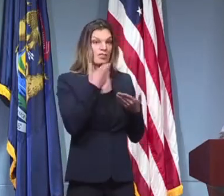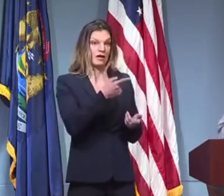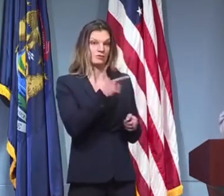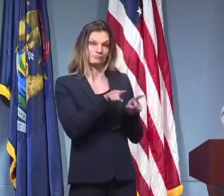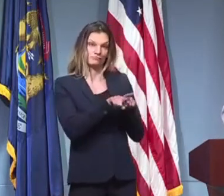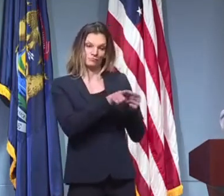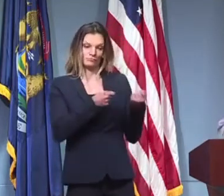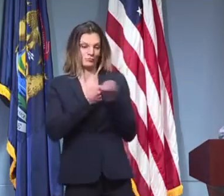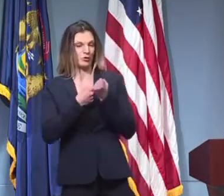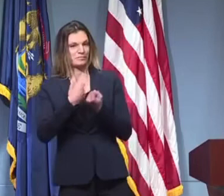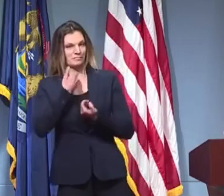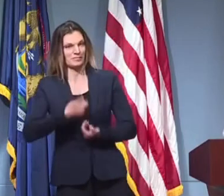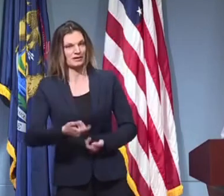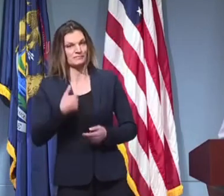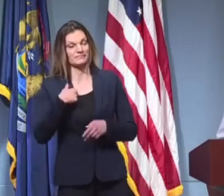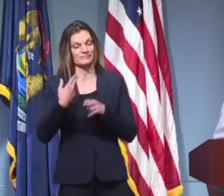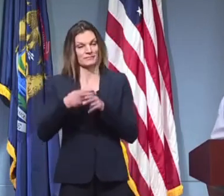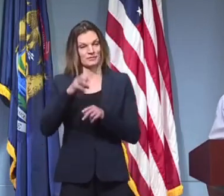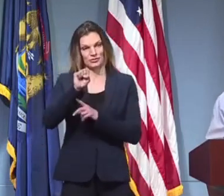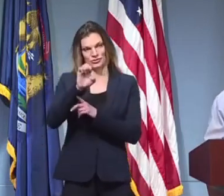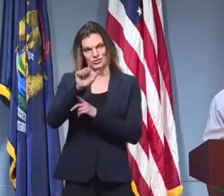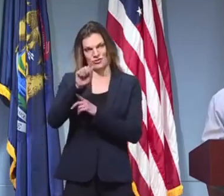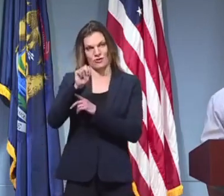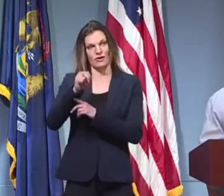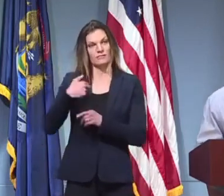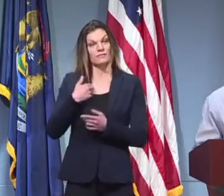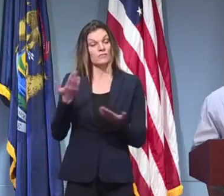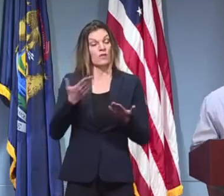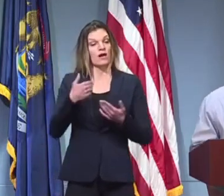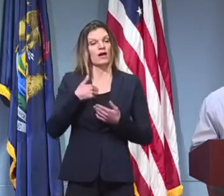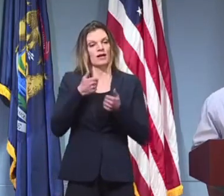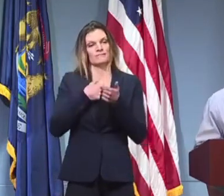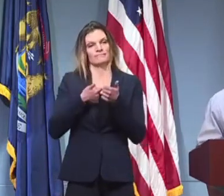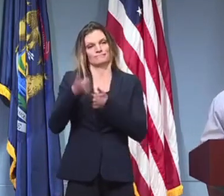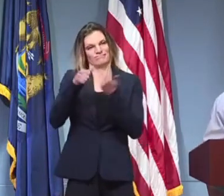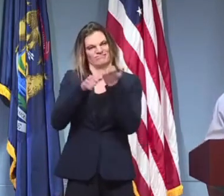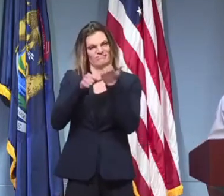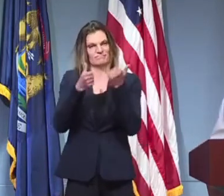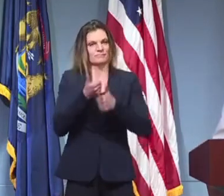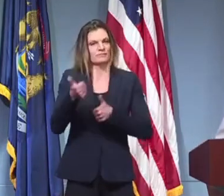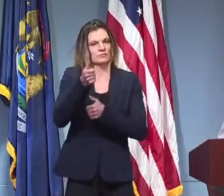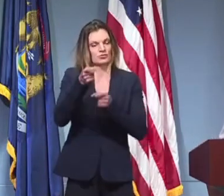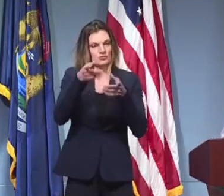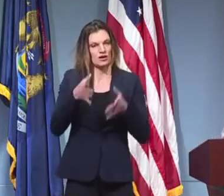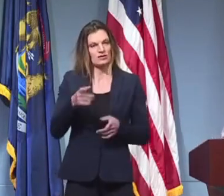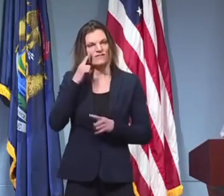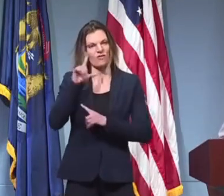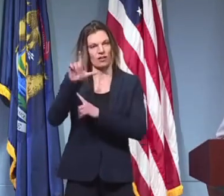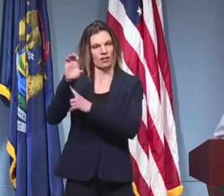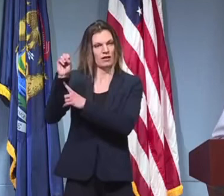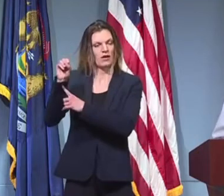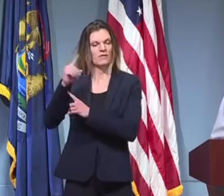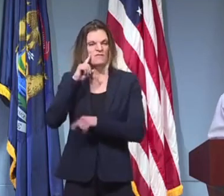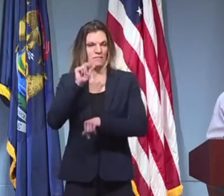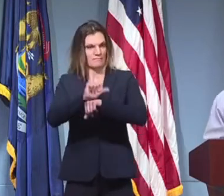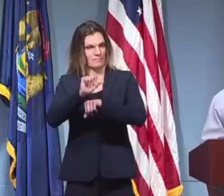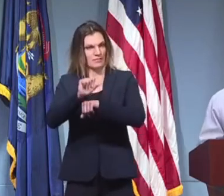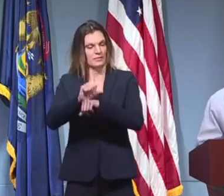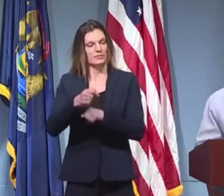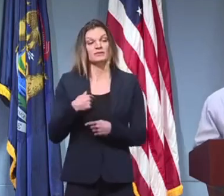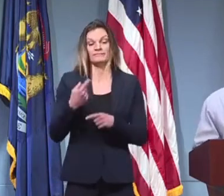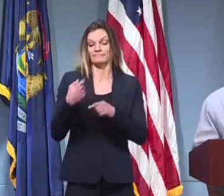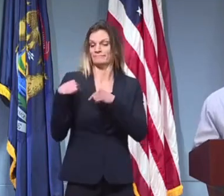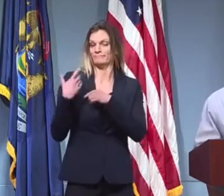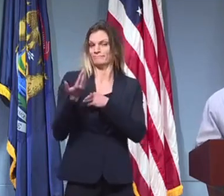said, my name is Sean Egan. I am the Deputy Director for Labor in Michigan's Department of Labor and Economic Opportunity. About 9 months ago, I accepted